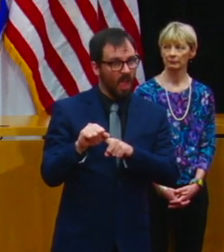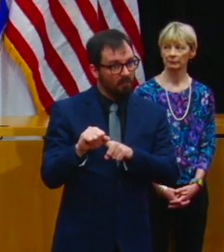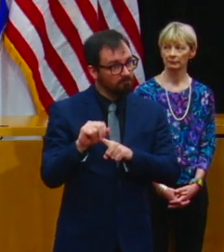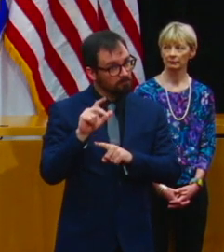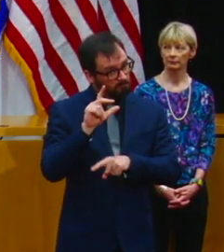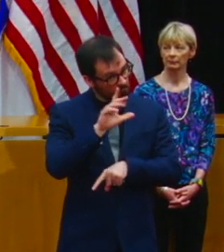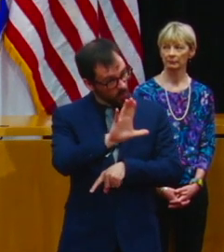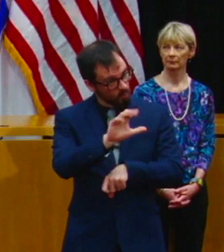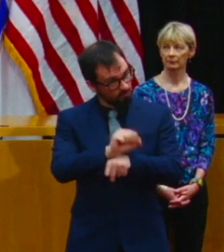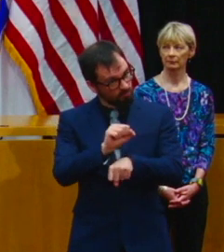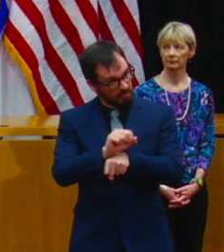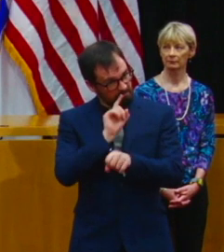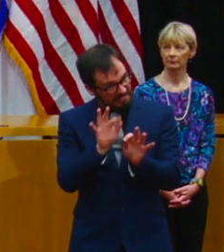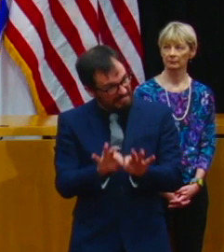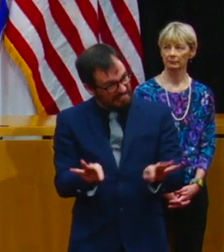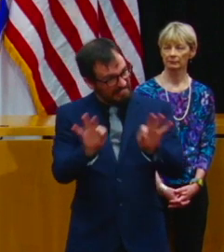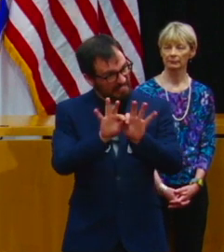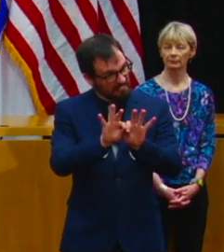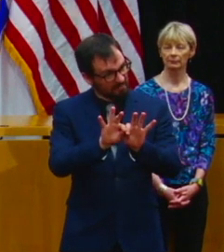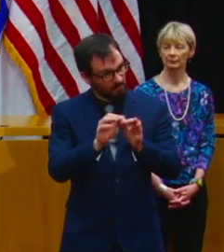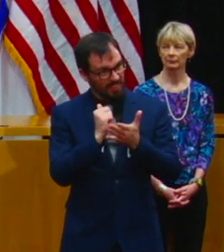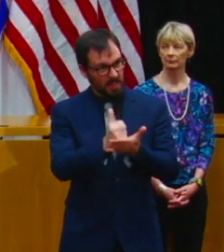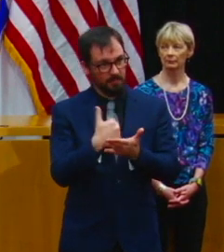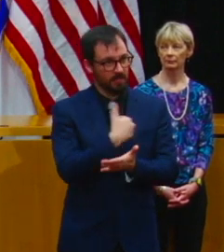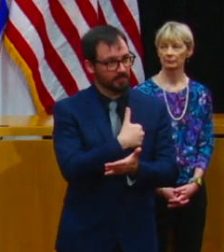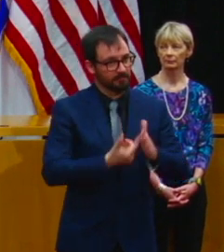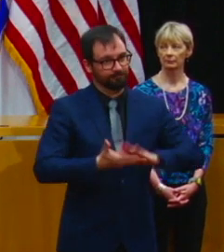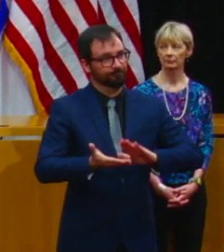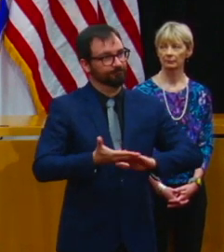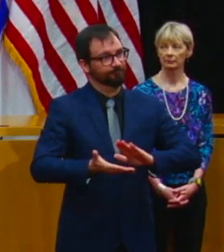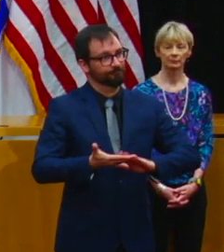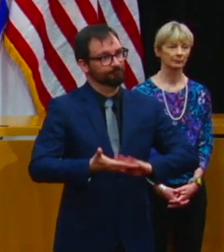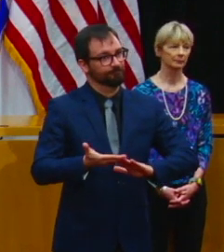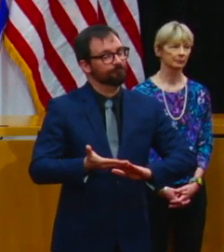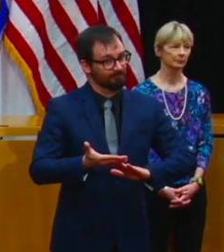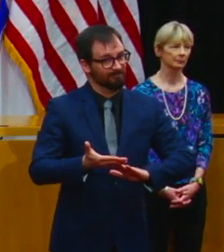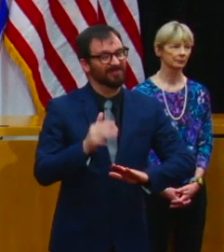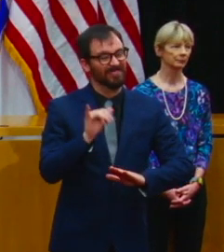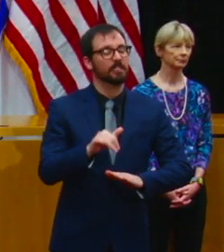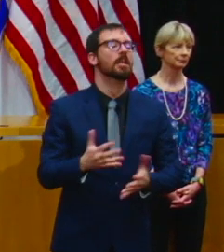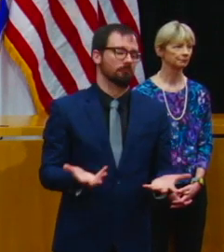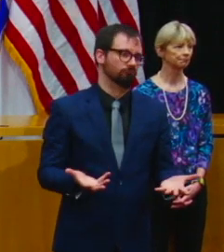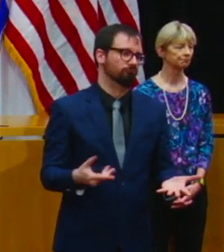work for about what we expect people to do when they're not at work. So Jonathan?